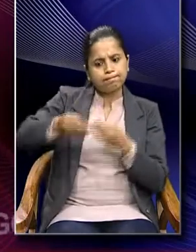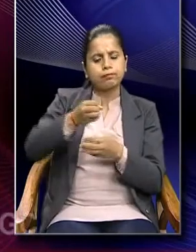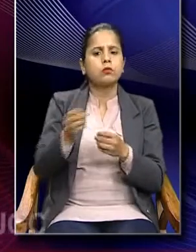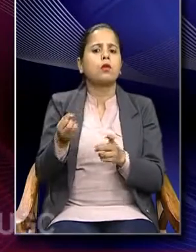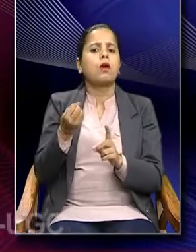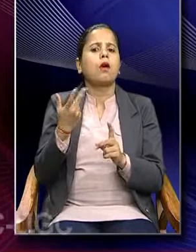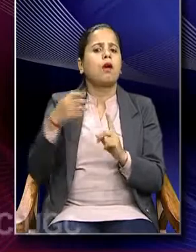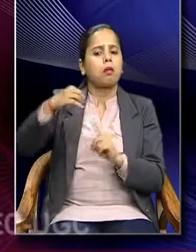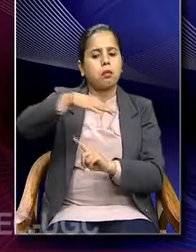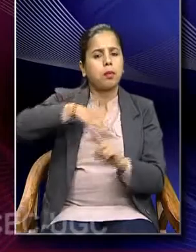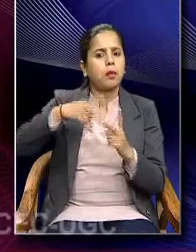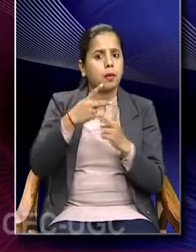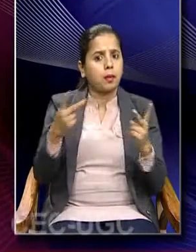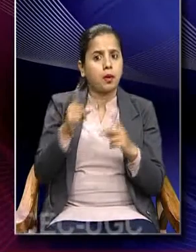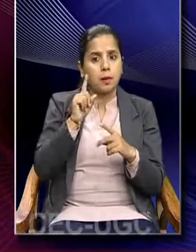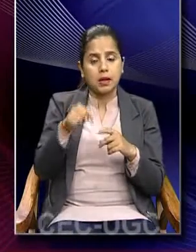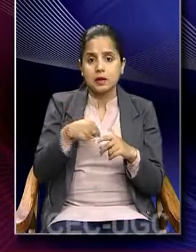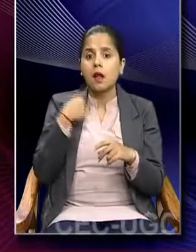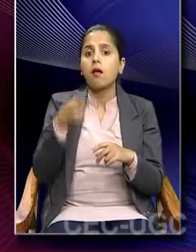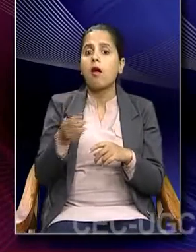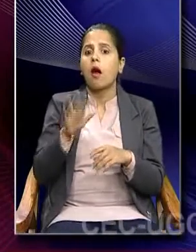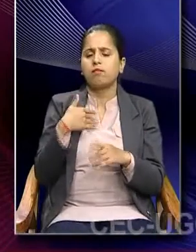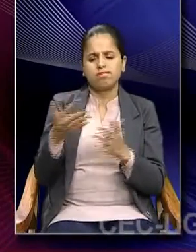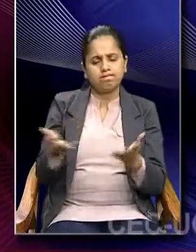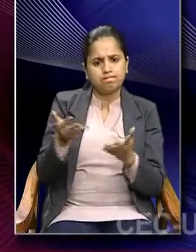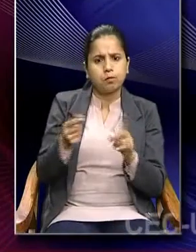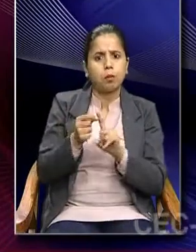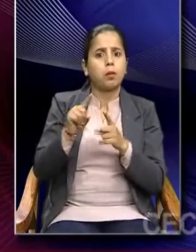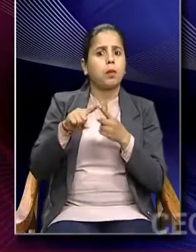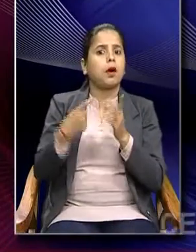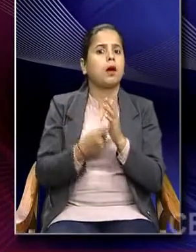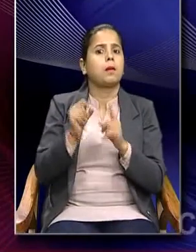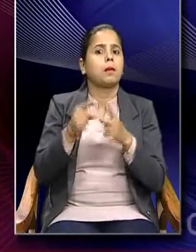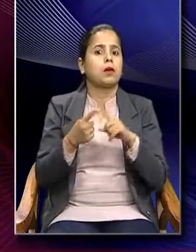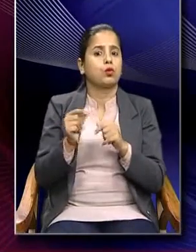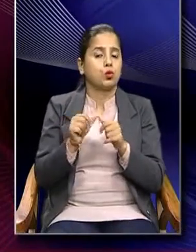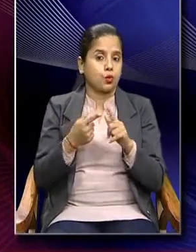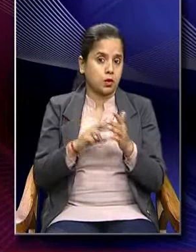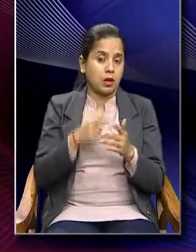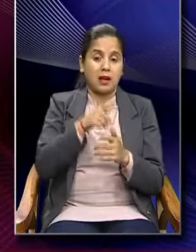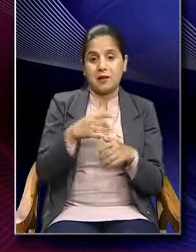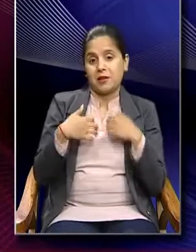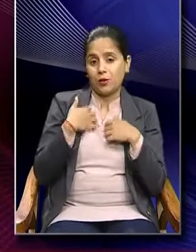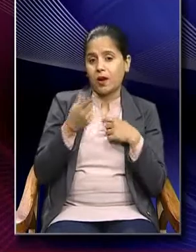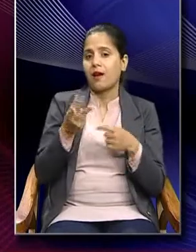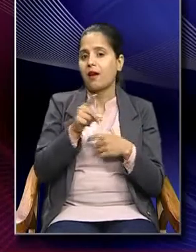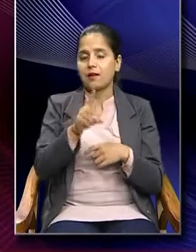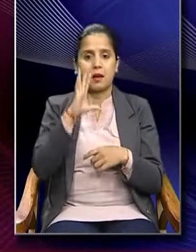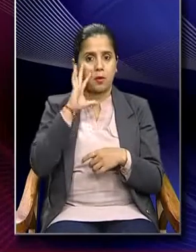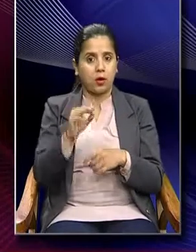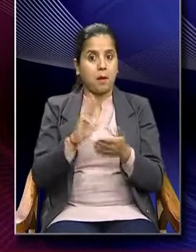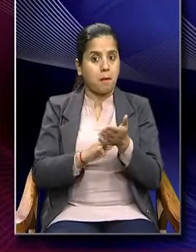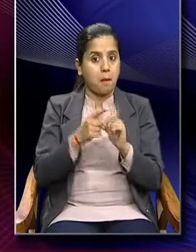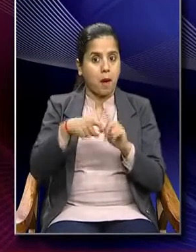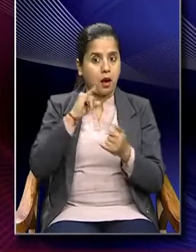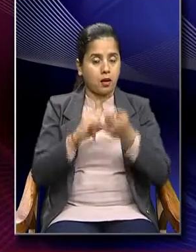dependent relationship is self-perpetuating. So this is interesting, again important here. So Marxist theory